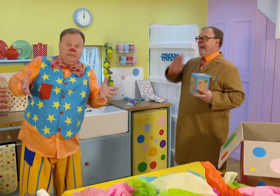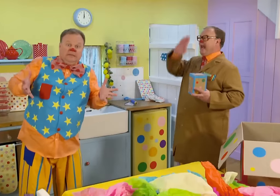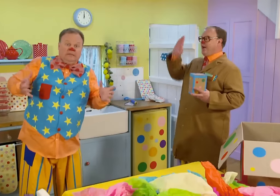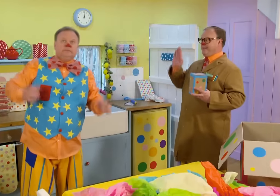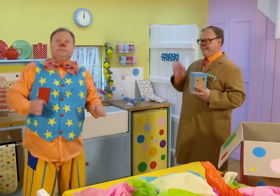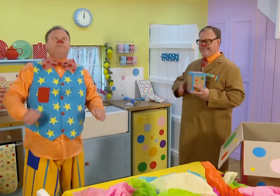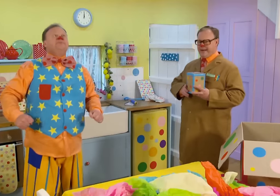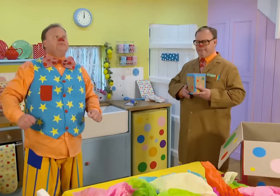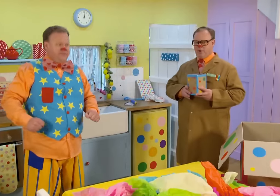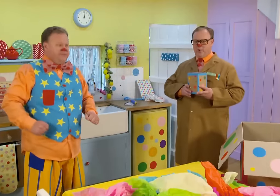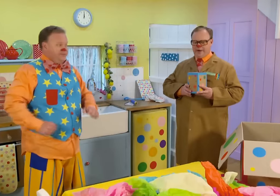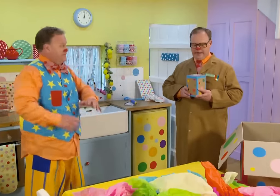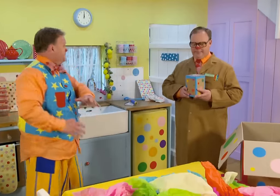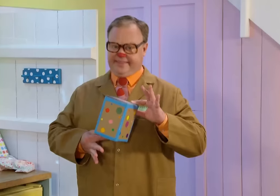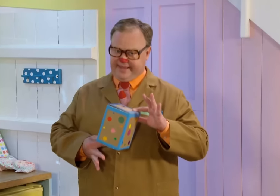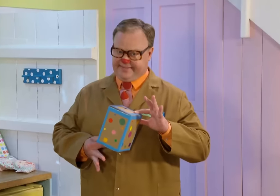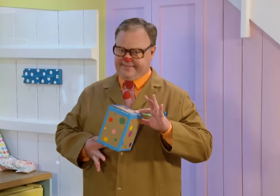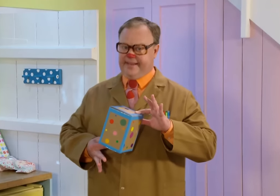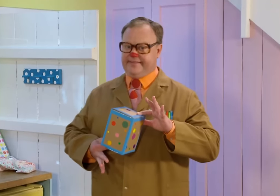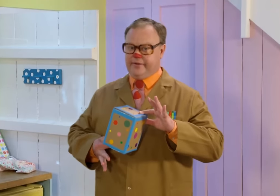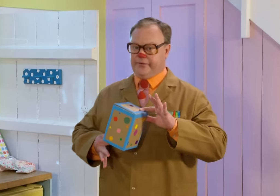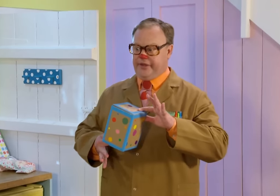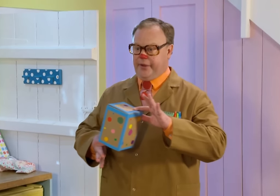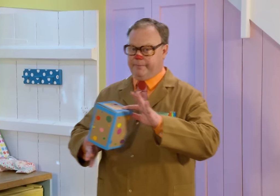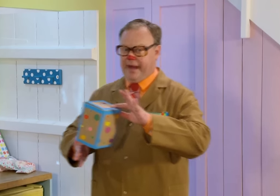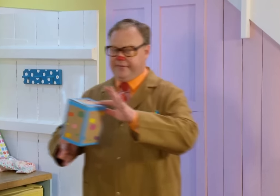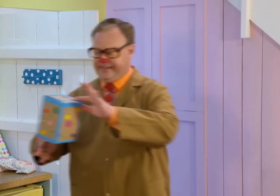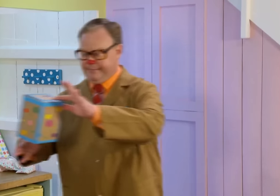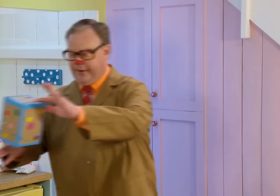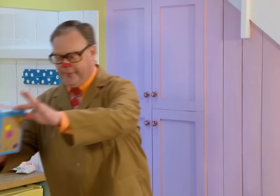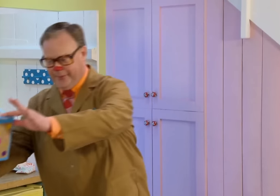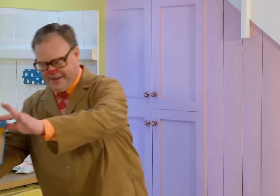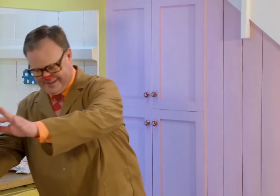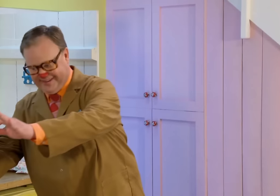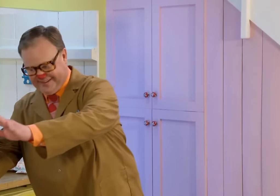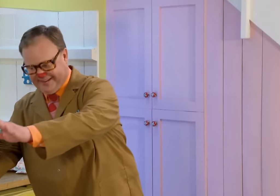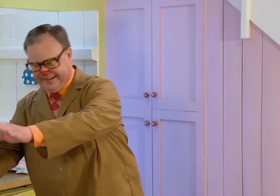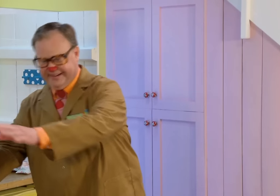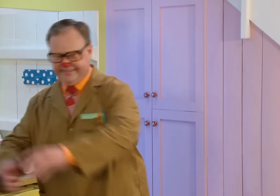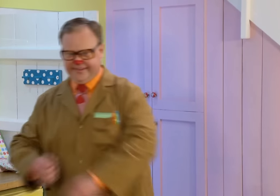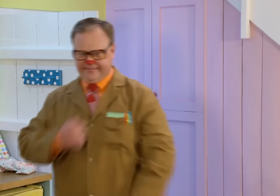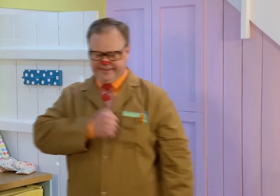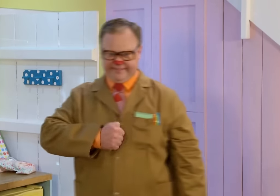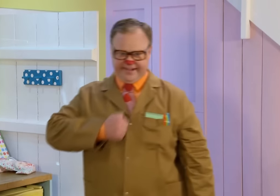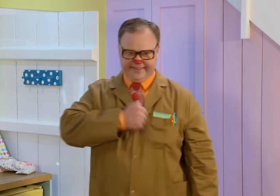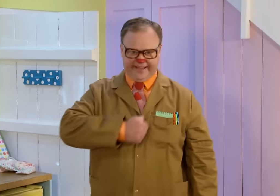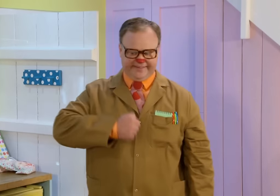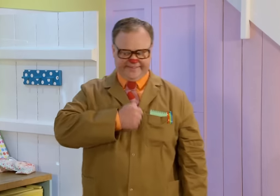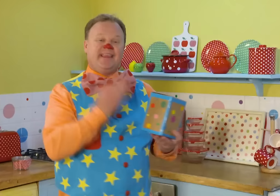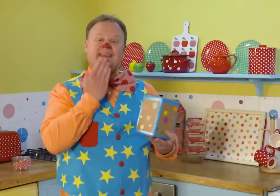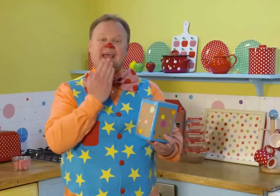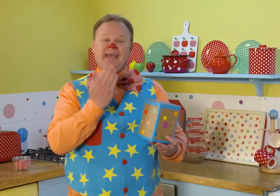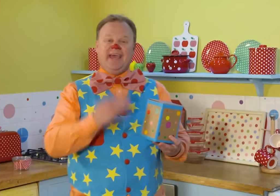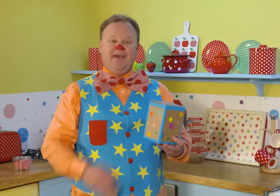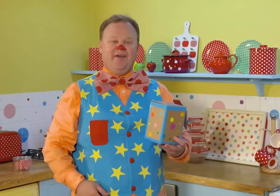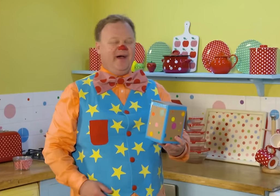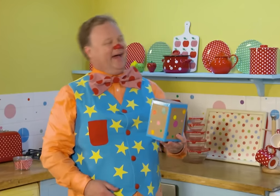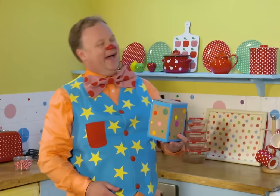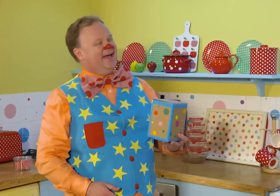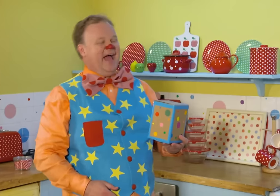Hello, Mr. Tumble. This is your new bouncy ball. Sorry about that. Thank you.